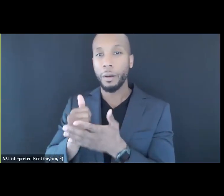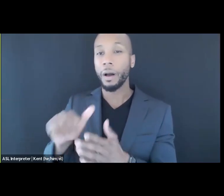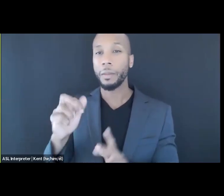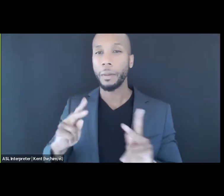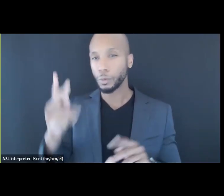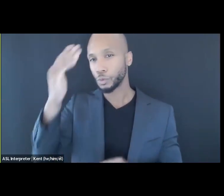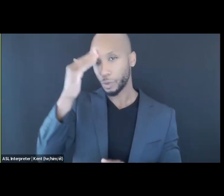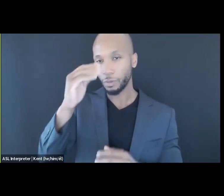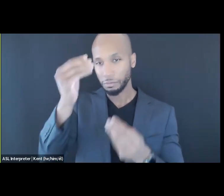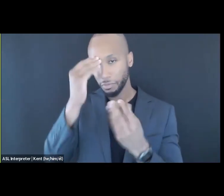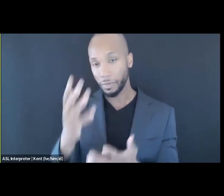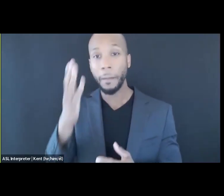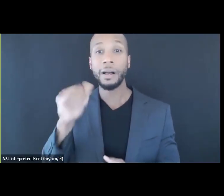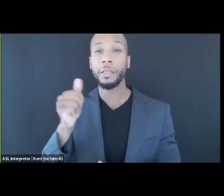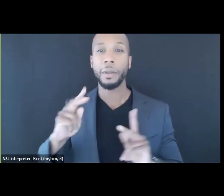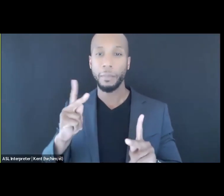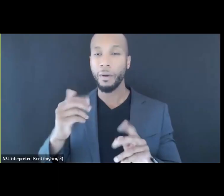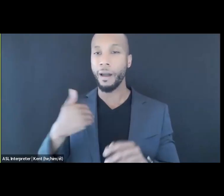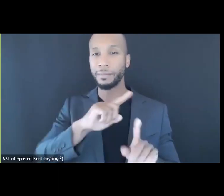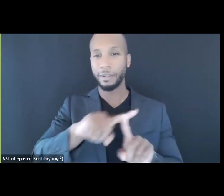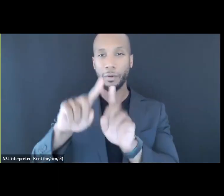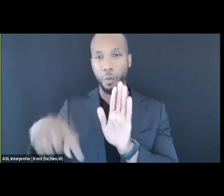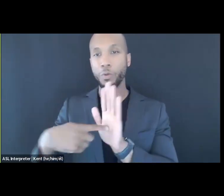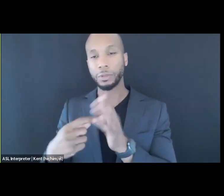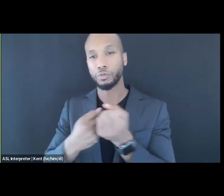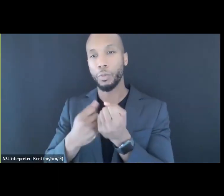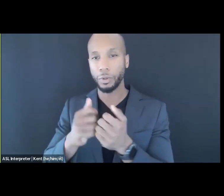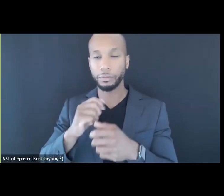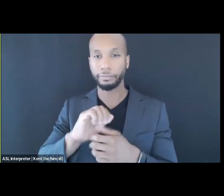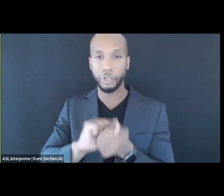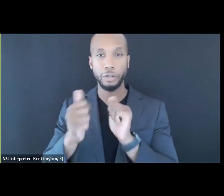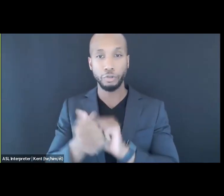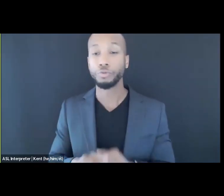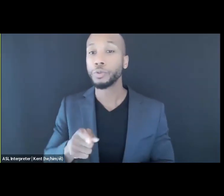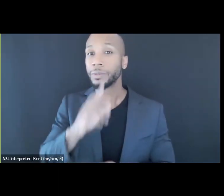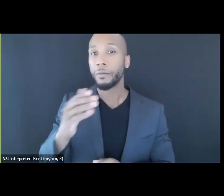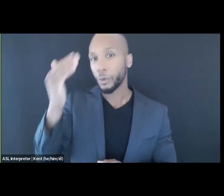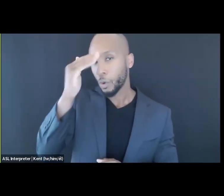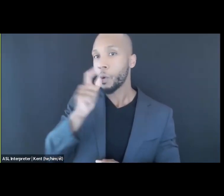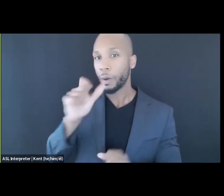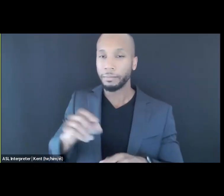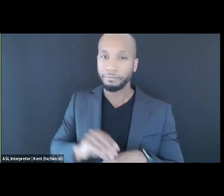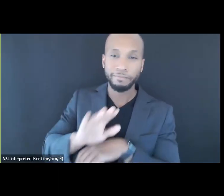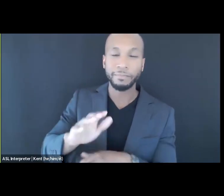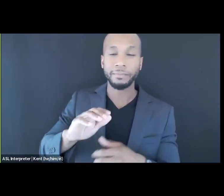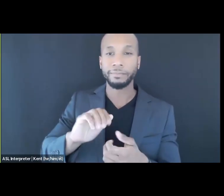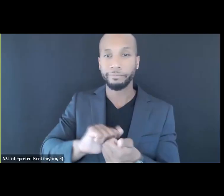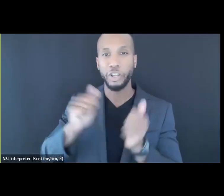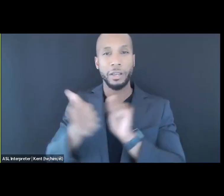this information because others can also have roles in supporting change. You never know who might be able to make a